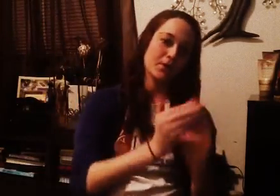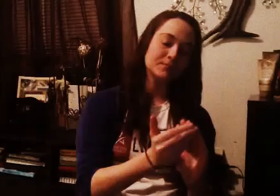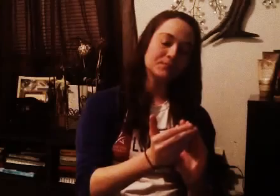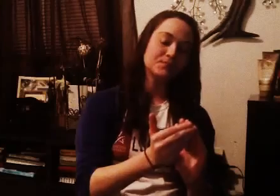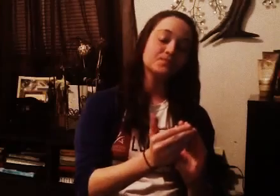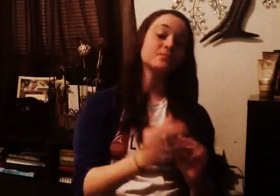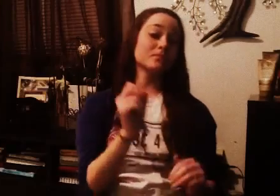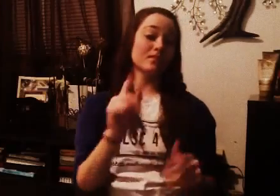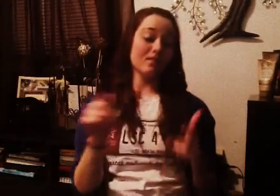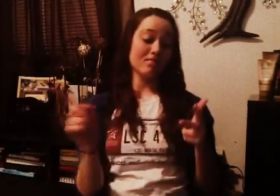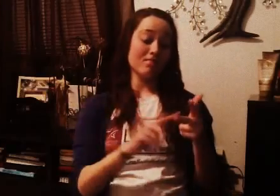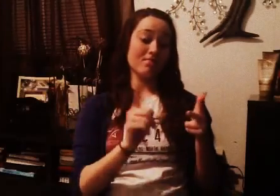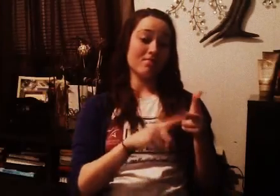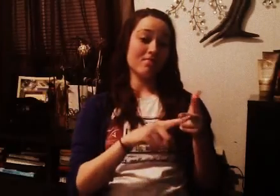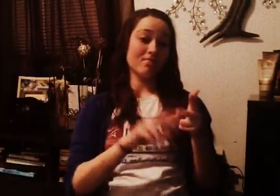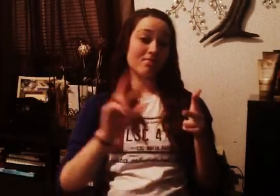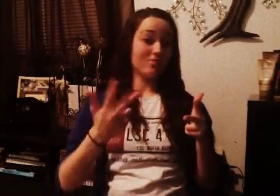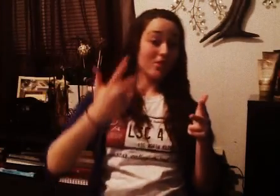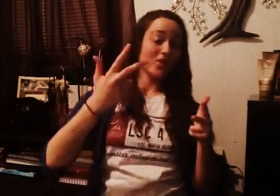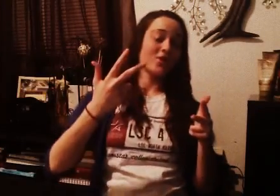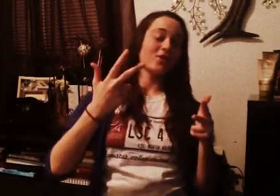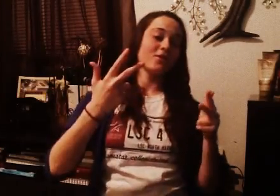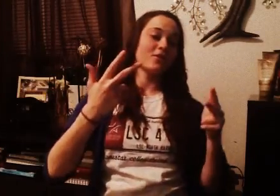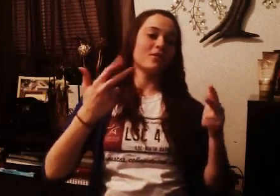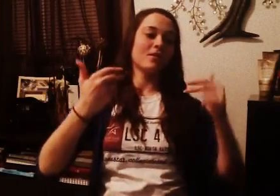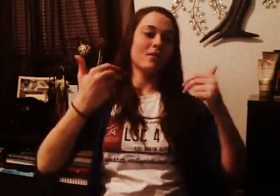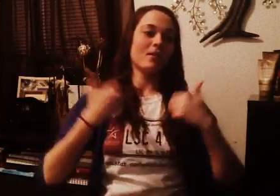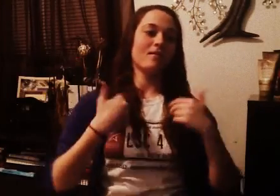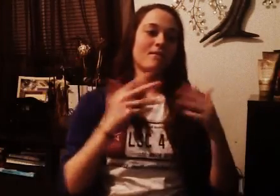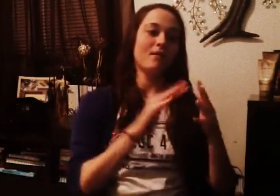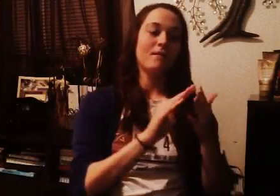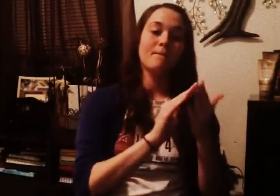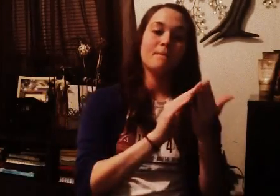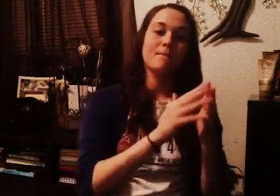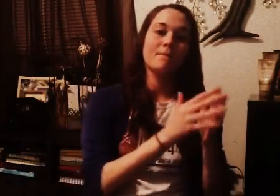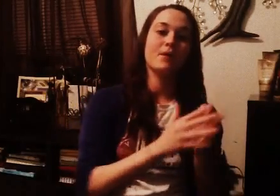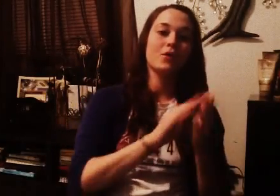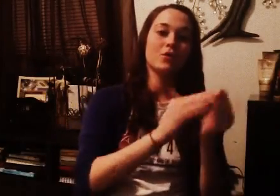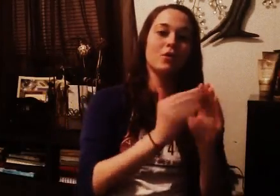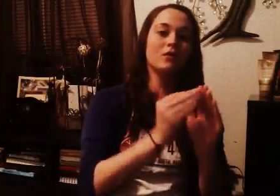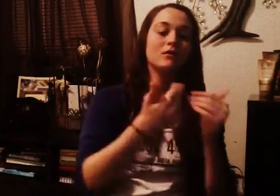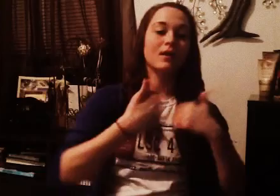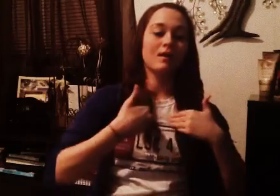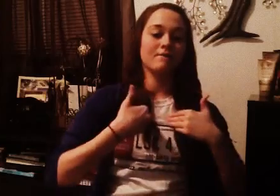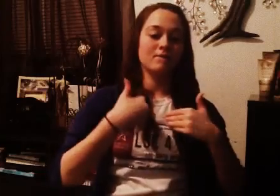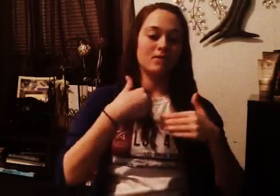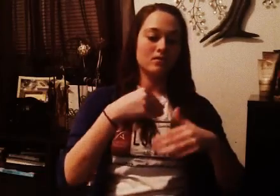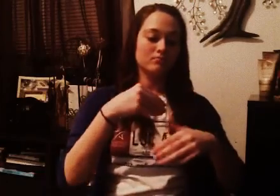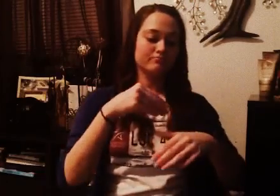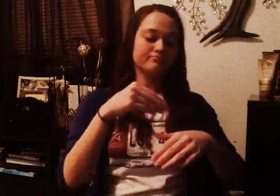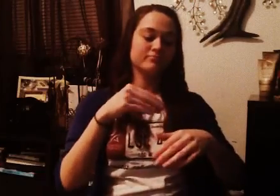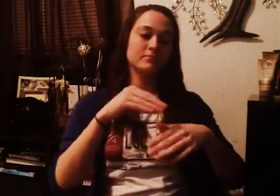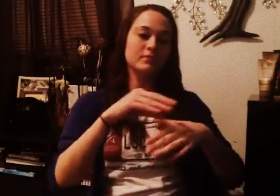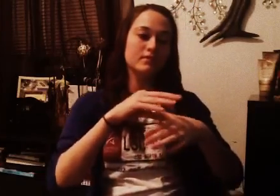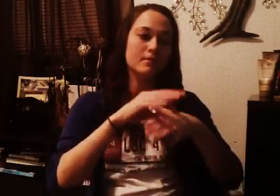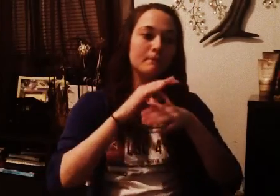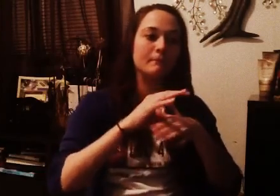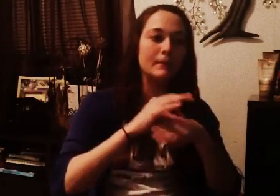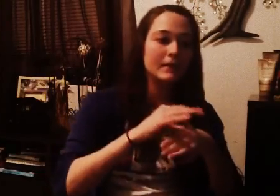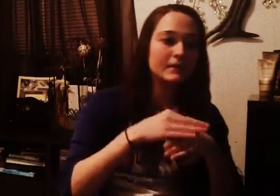from the American colonies carrying lumber, preserved fish, meat, and grain sailed to southern Europe. In southern